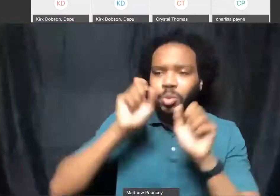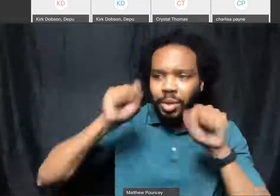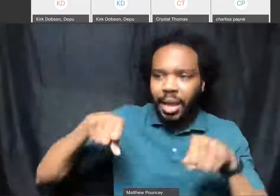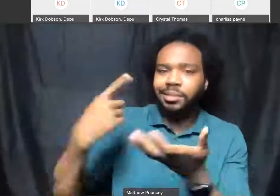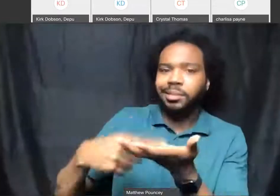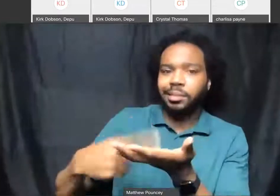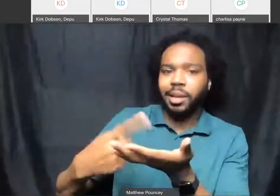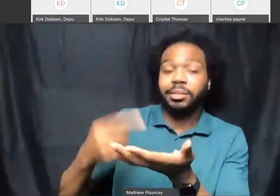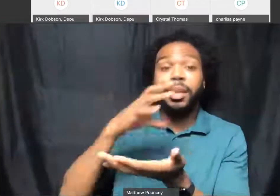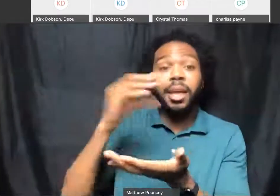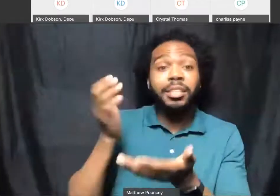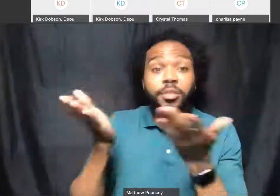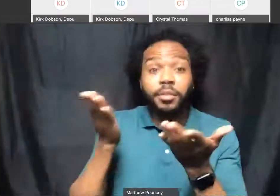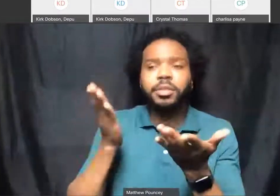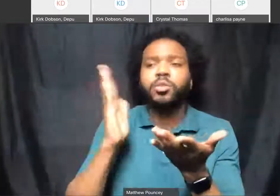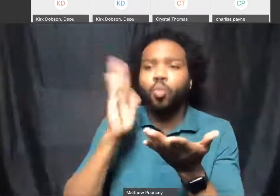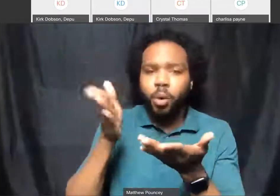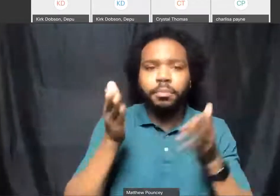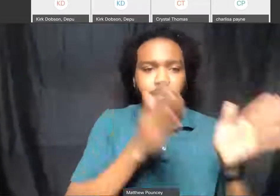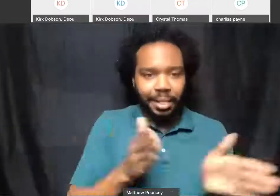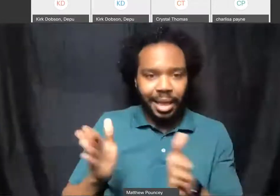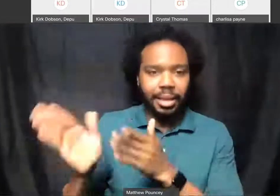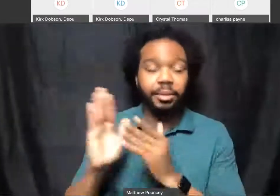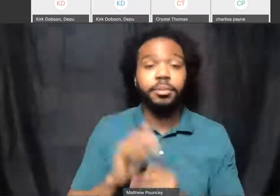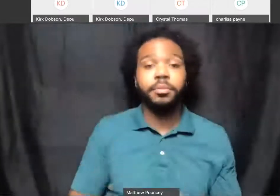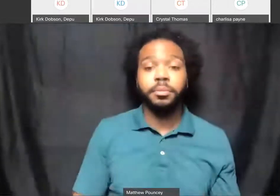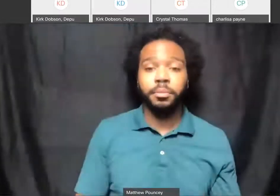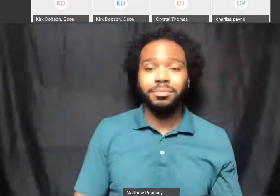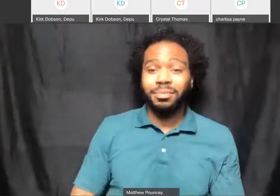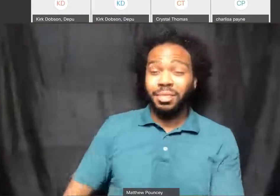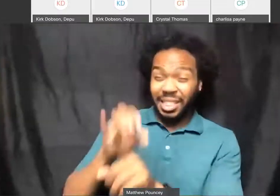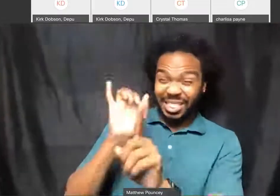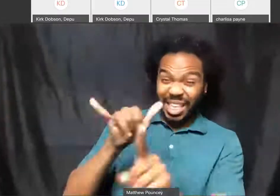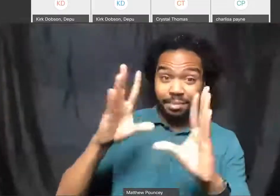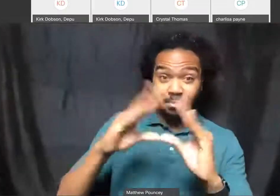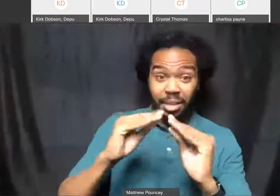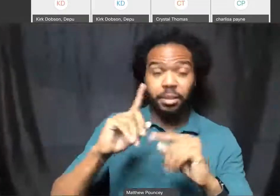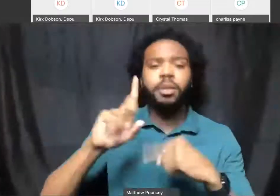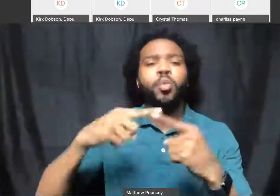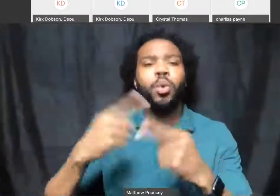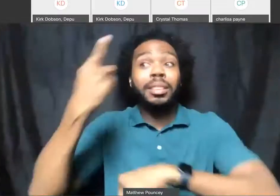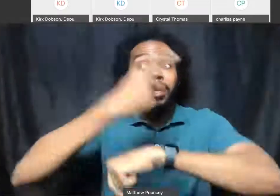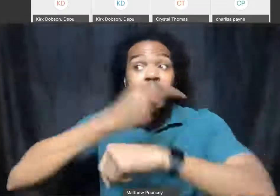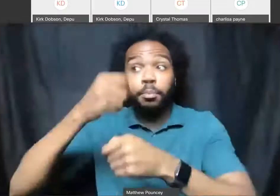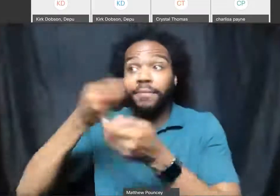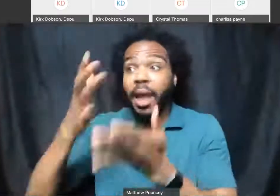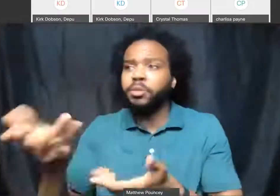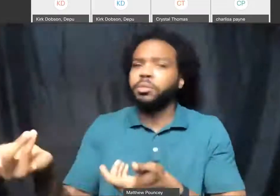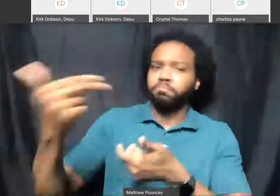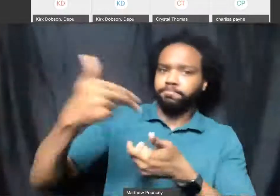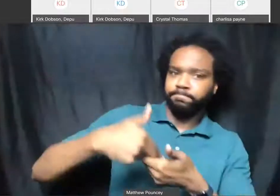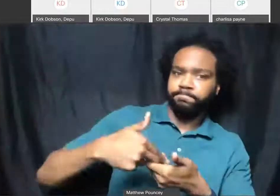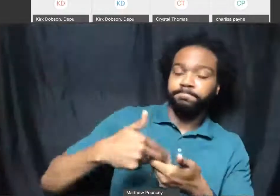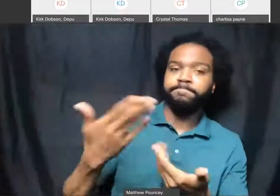services planned. And it is that meeting that the day providers are invited to. The people